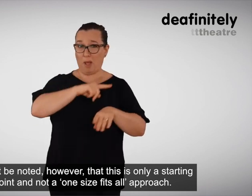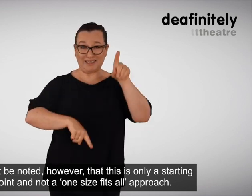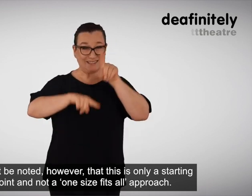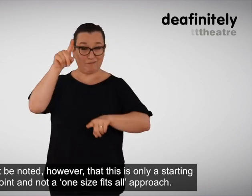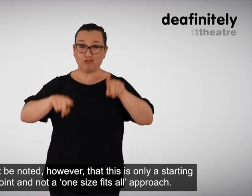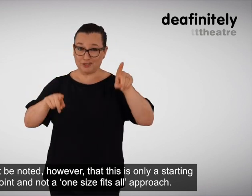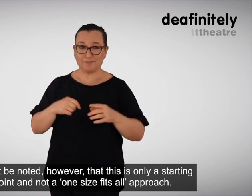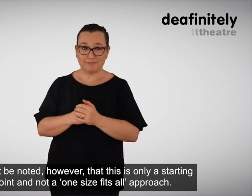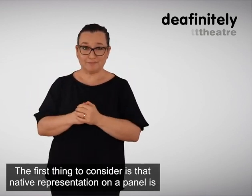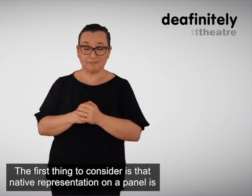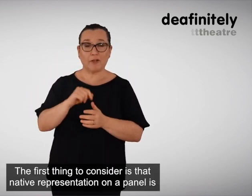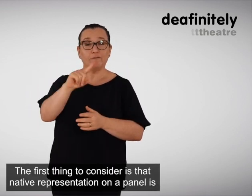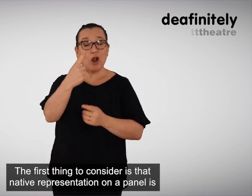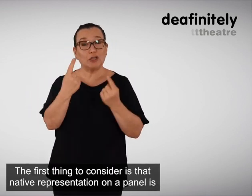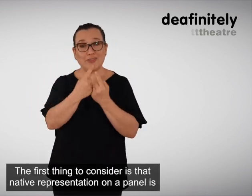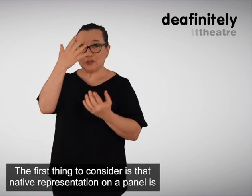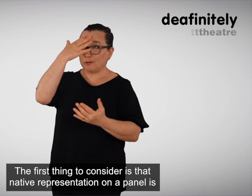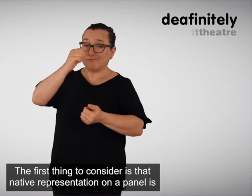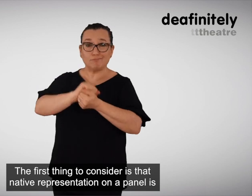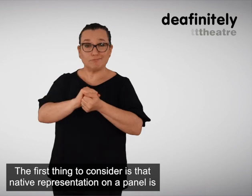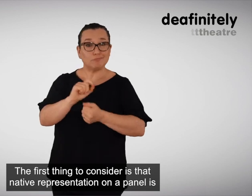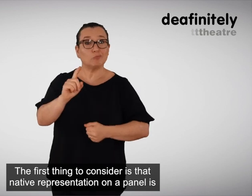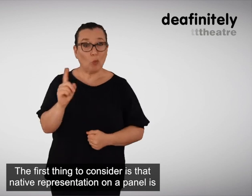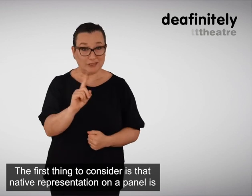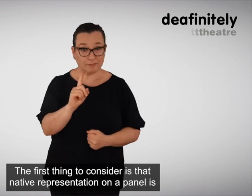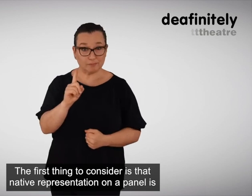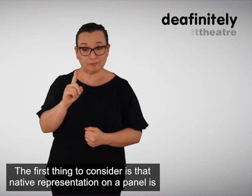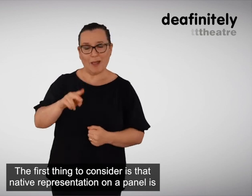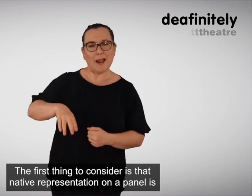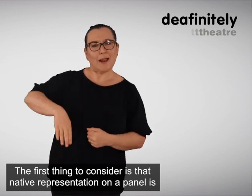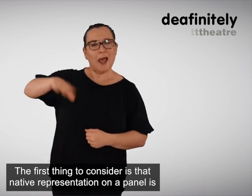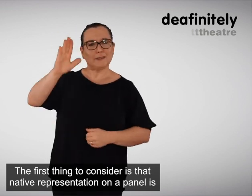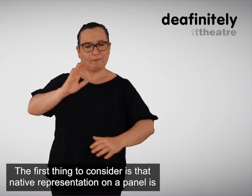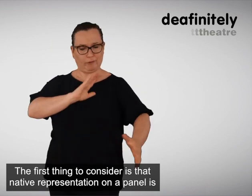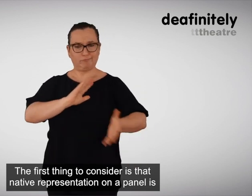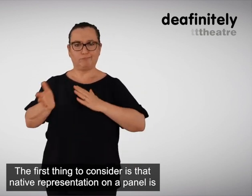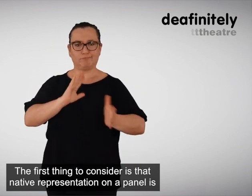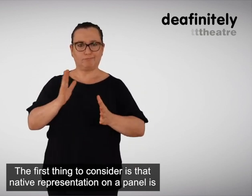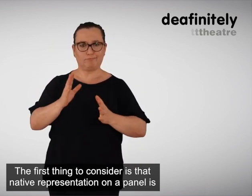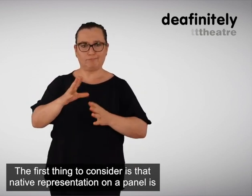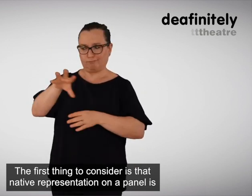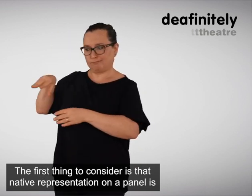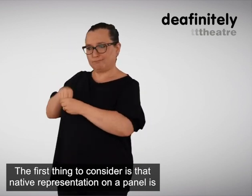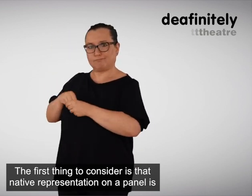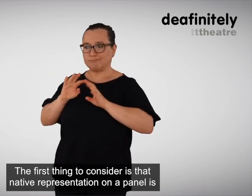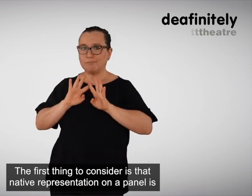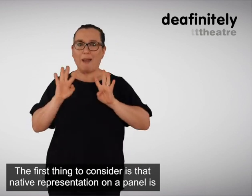approach. The first thing to consider is that native representation on a panel